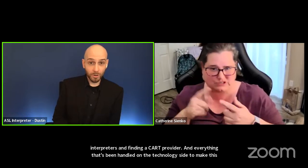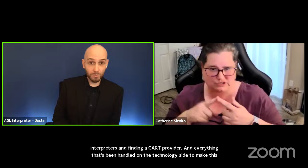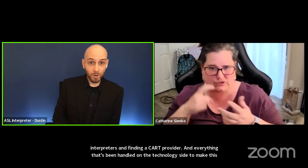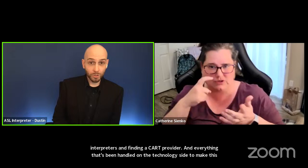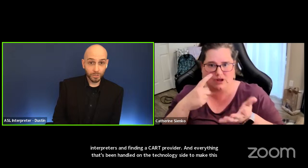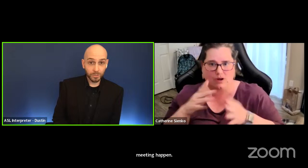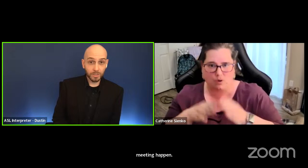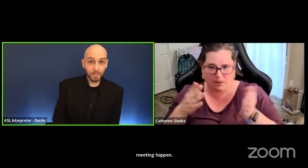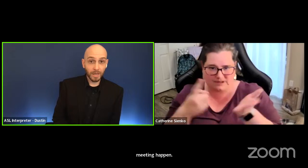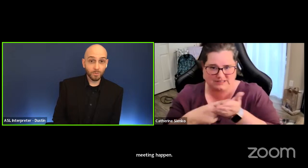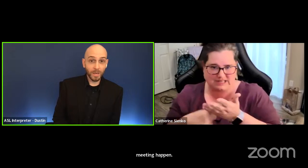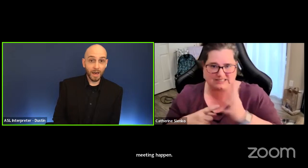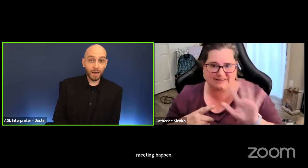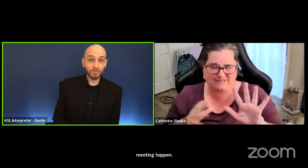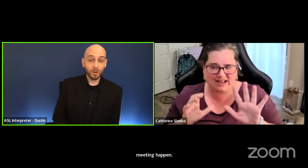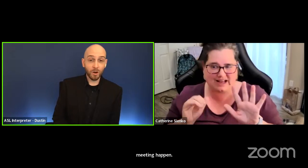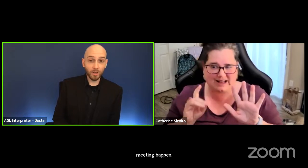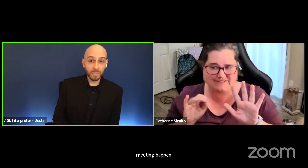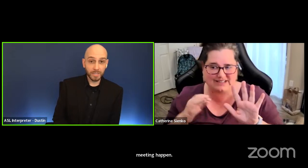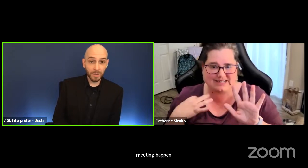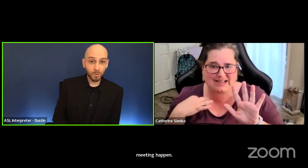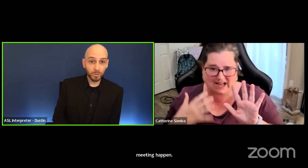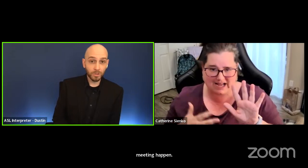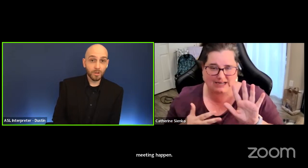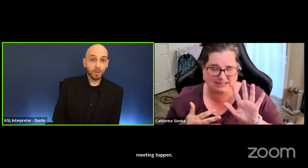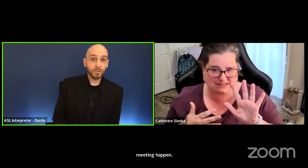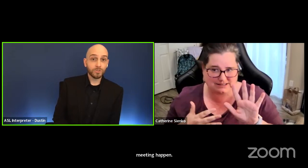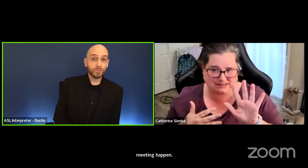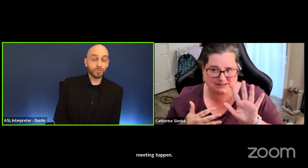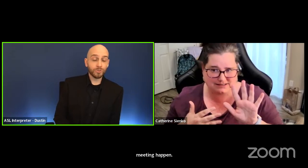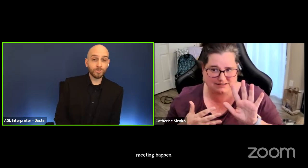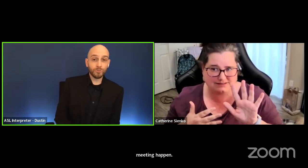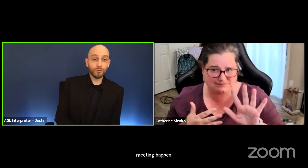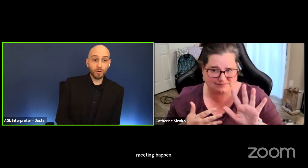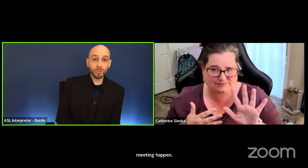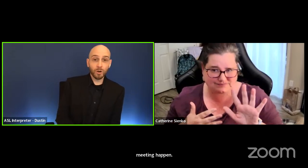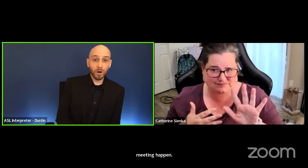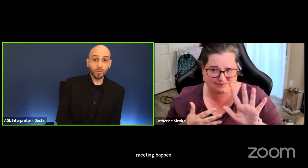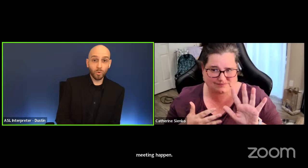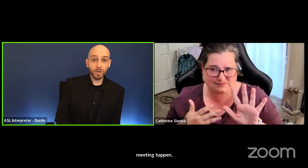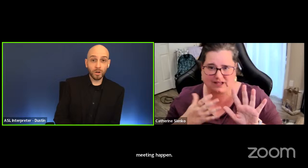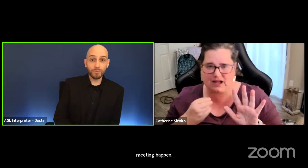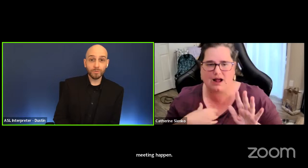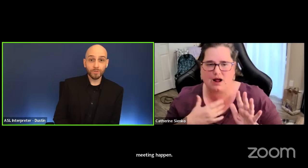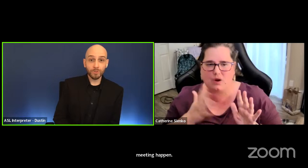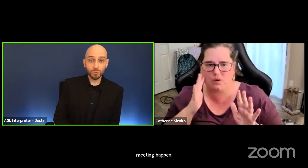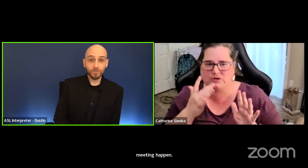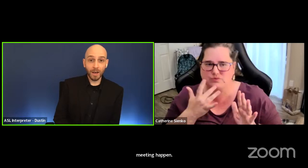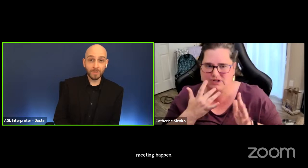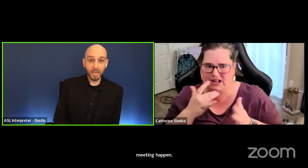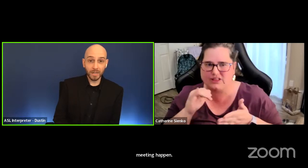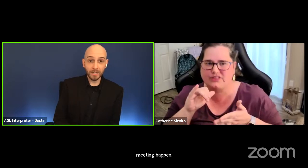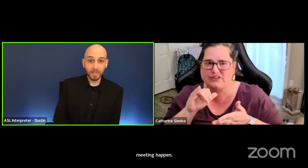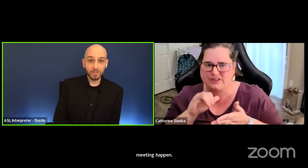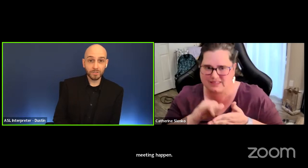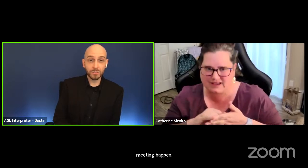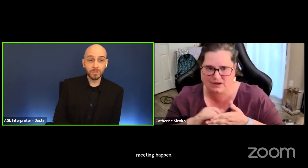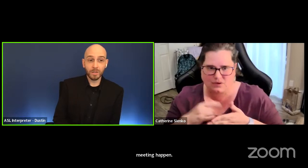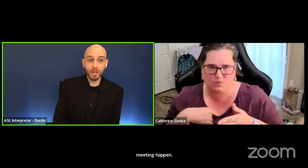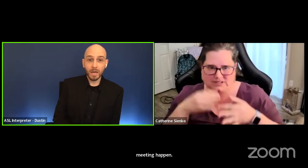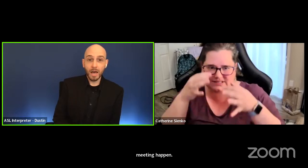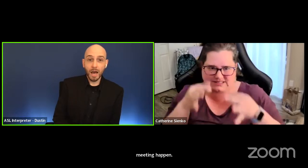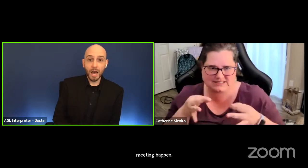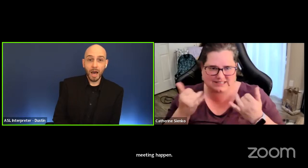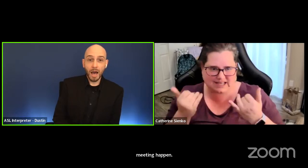keep the current motion that we have on the table to vote on one of those 5